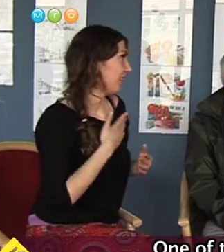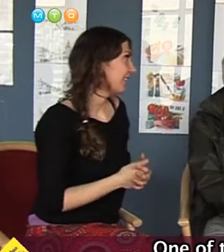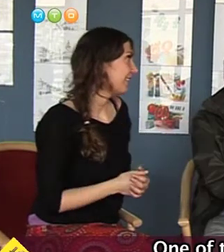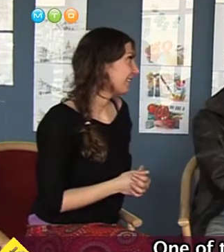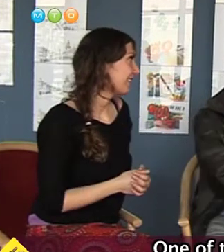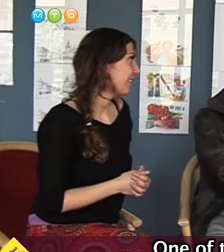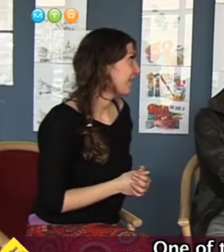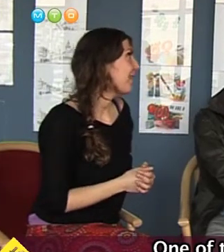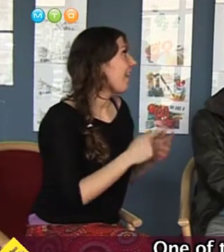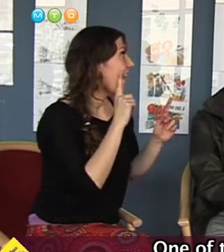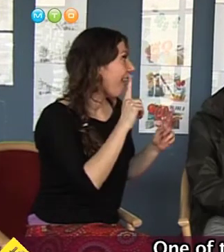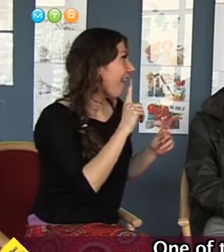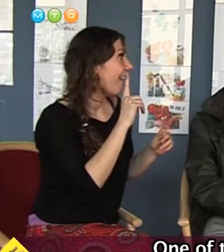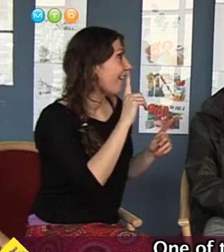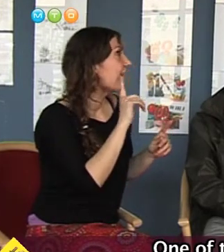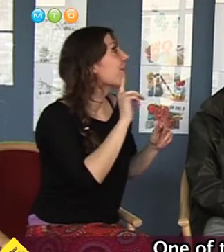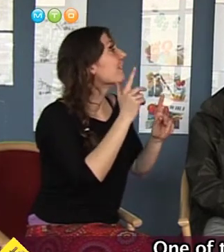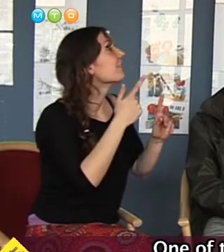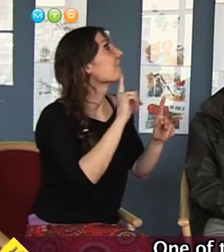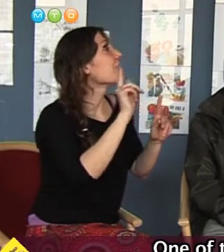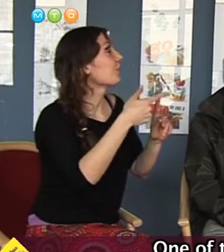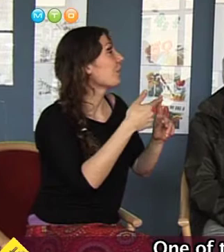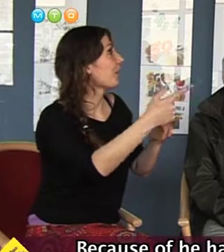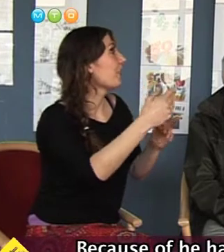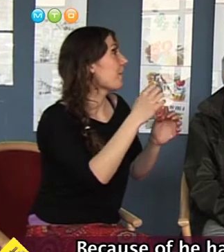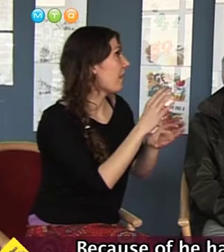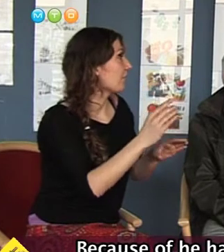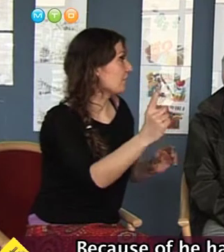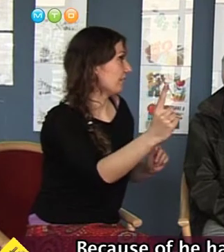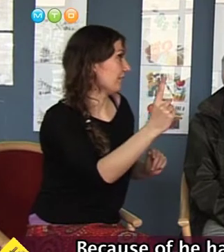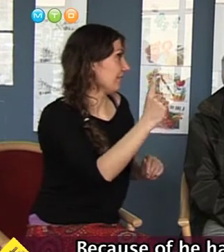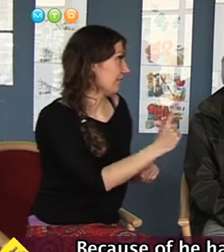And the other magician comes and rescues him. And